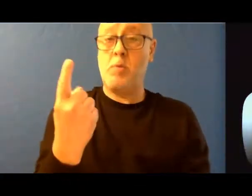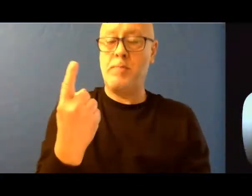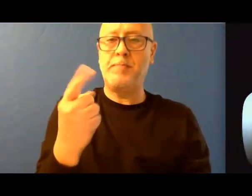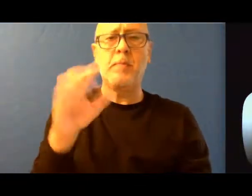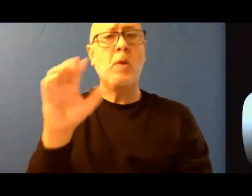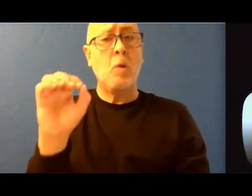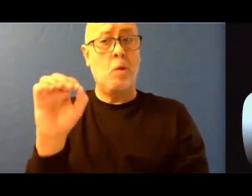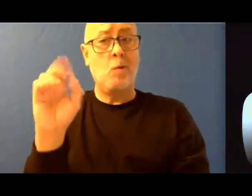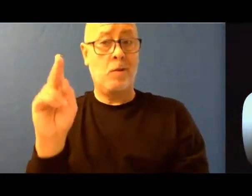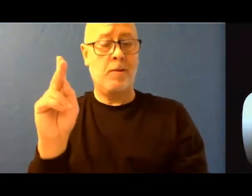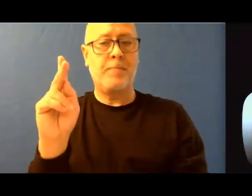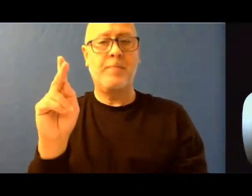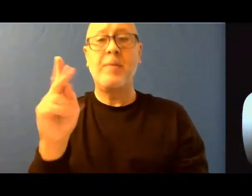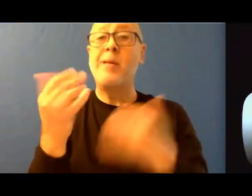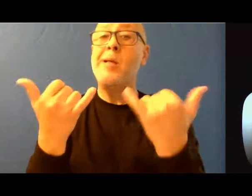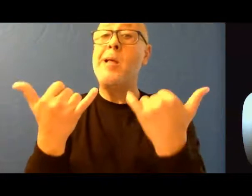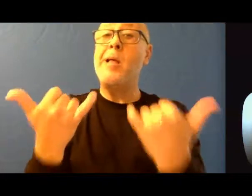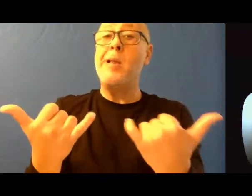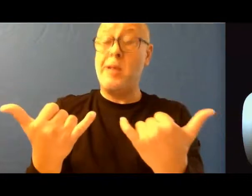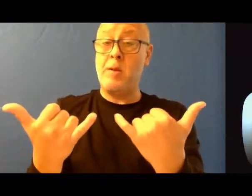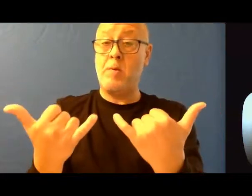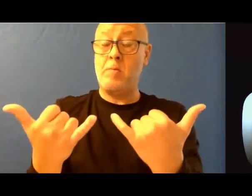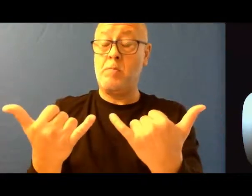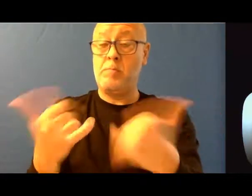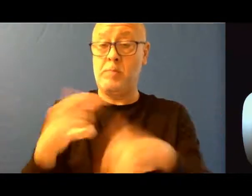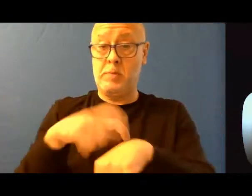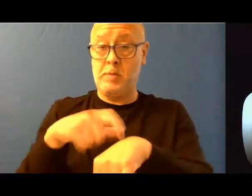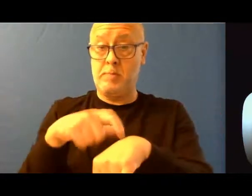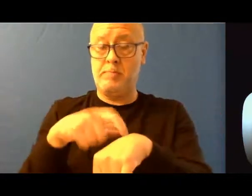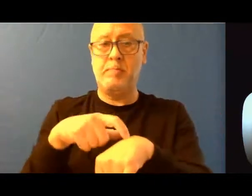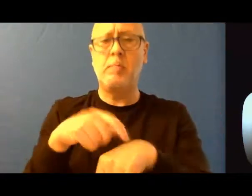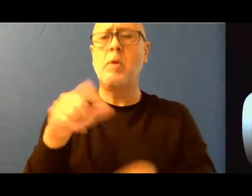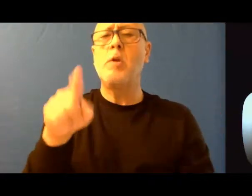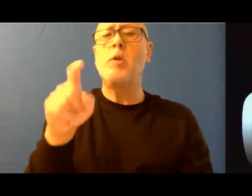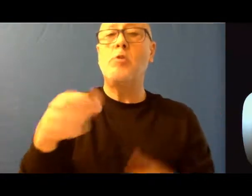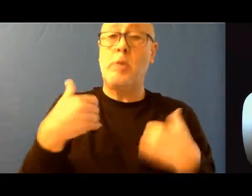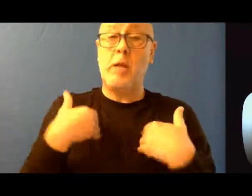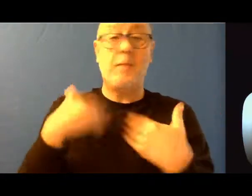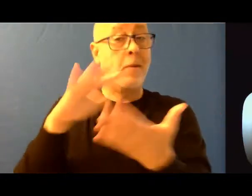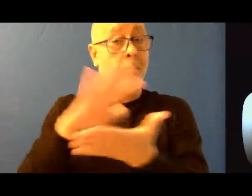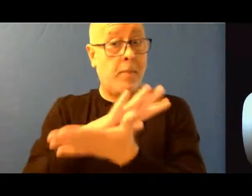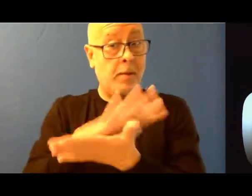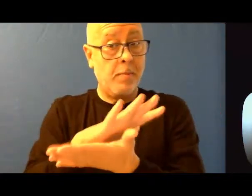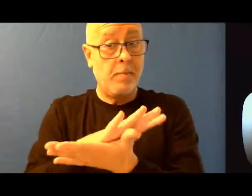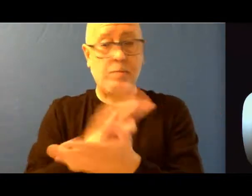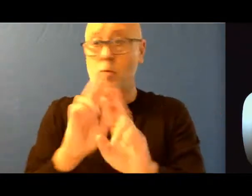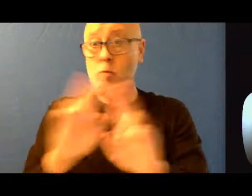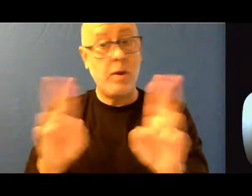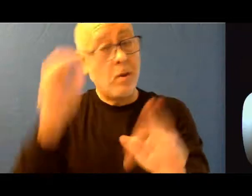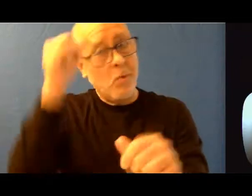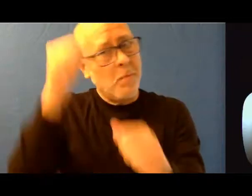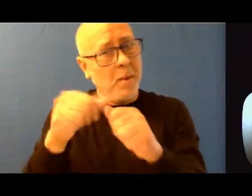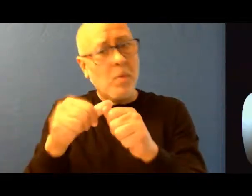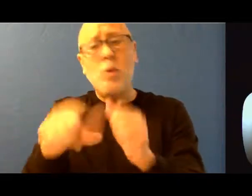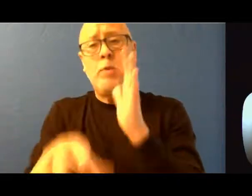Okay, so at this point, you should have your paper ready. Remember, you can find